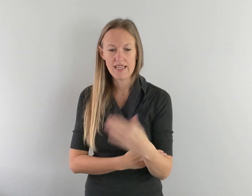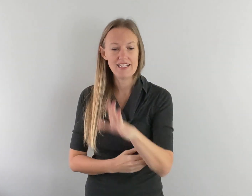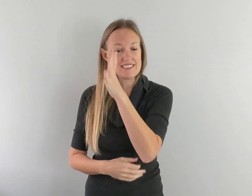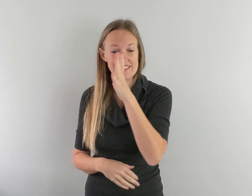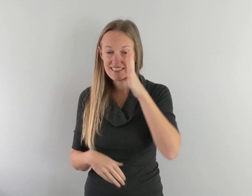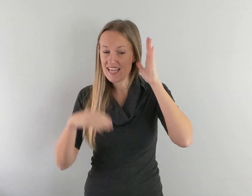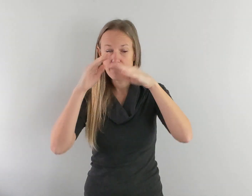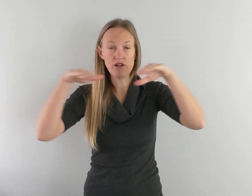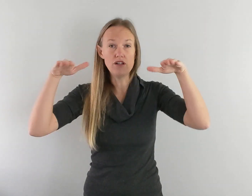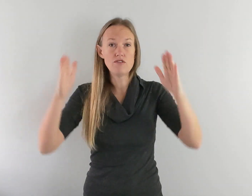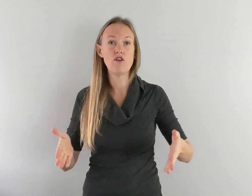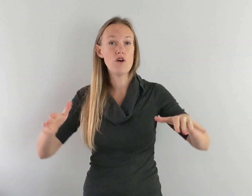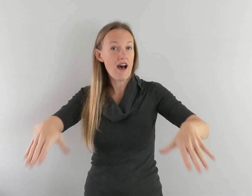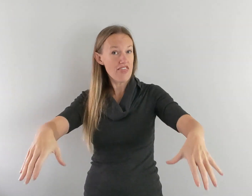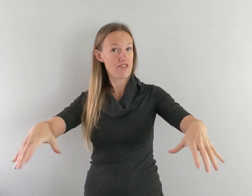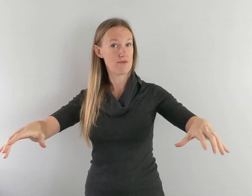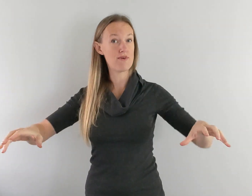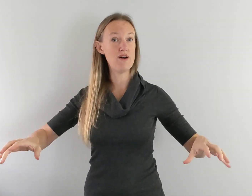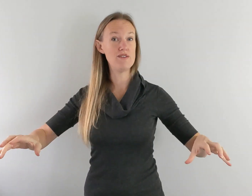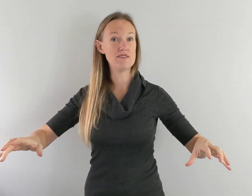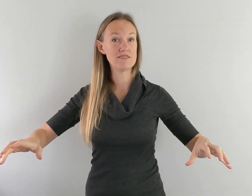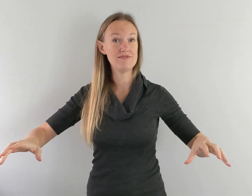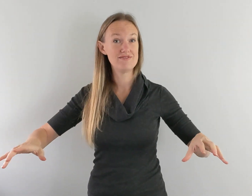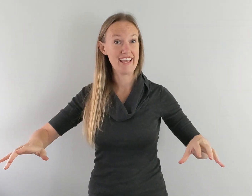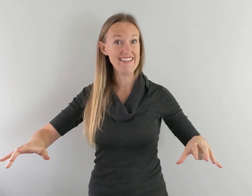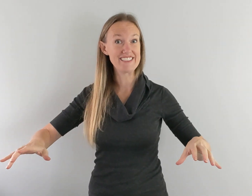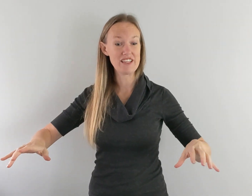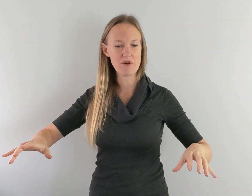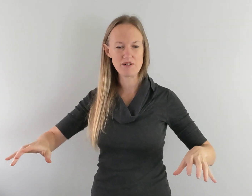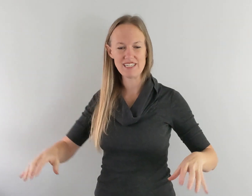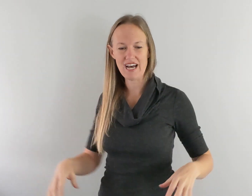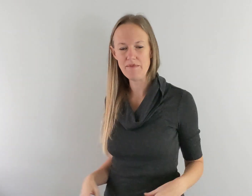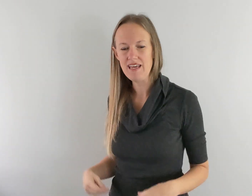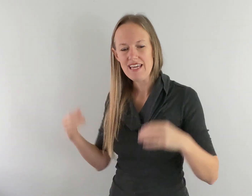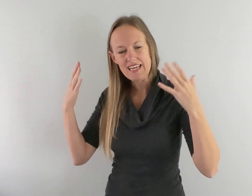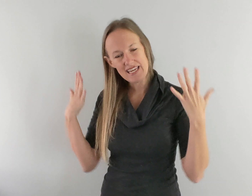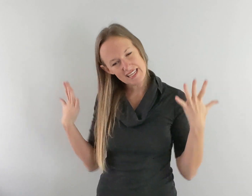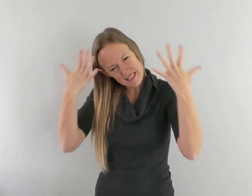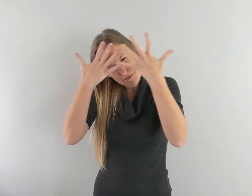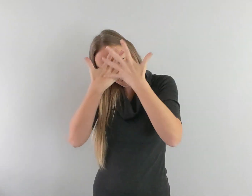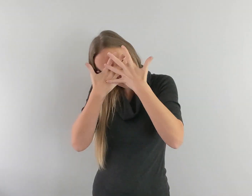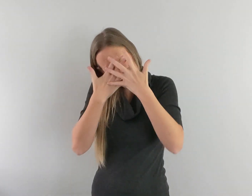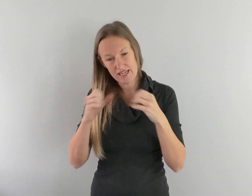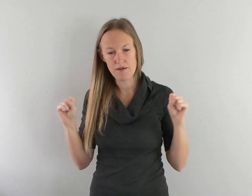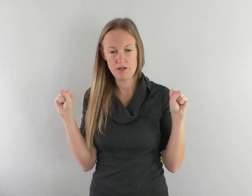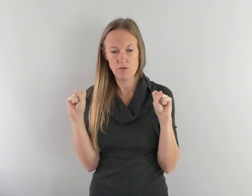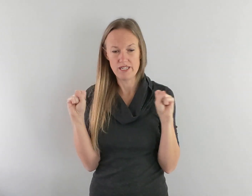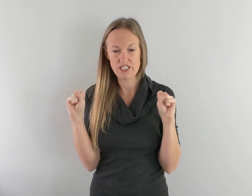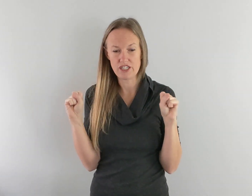in a stable for a throne. Okay, let's try that one more time. In the bleak